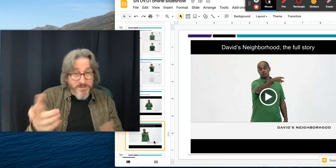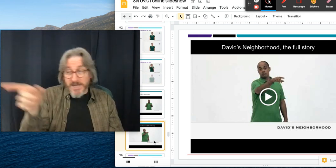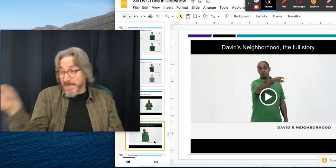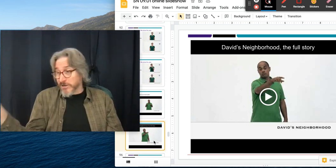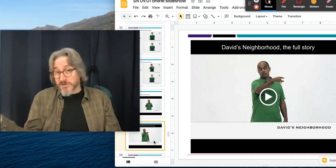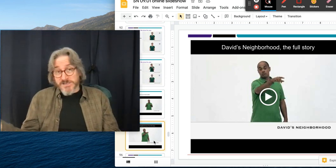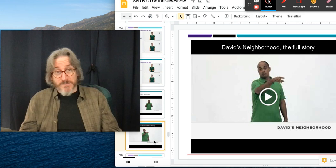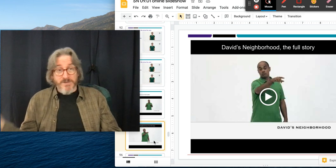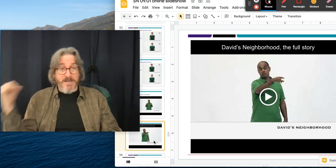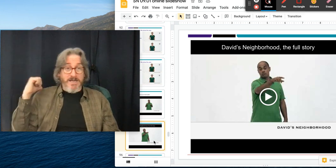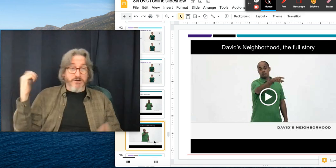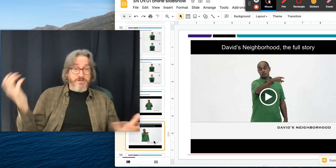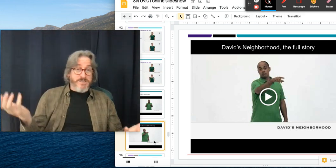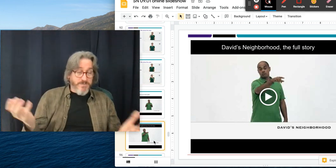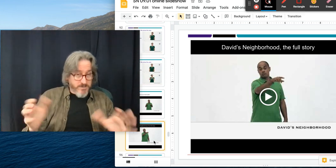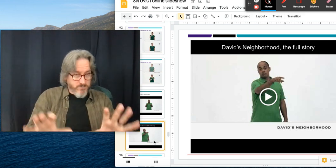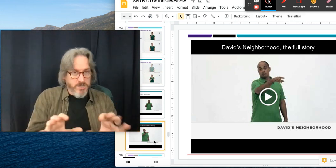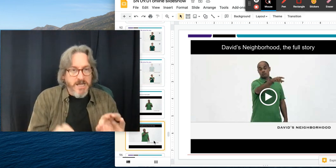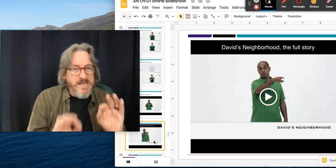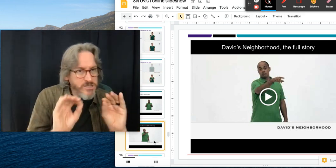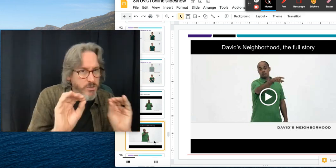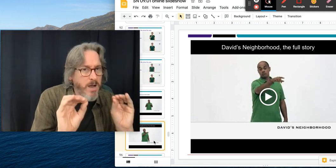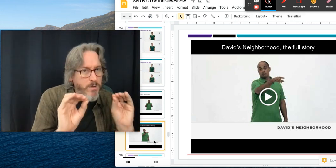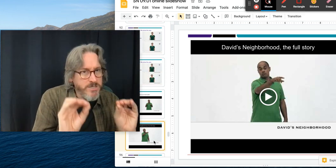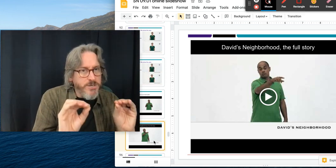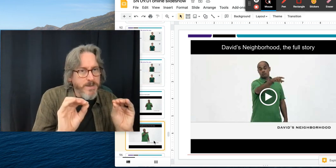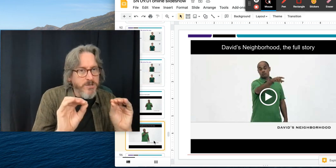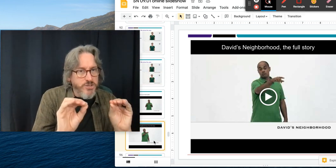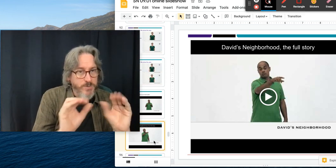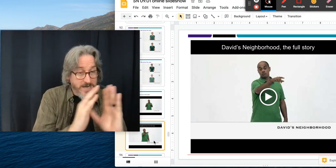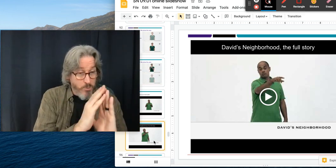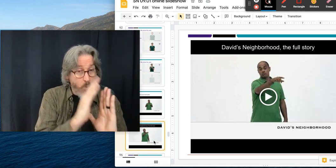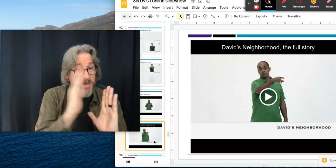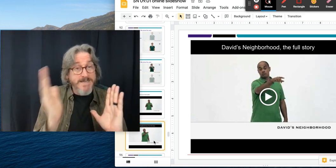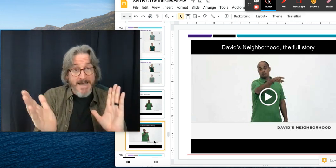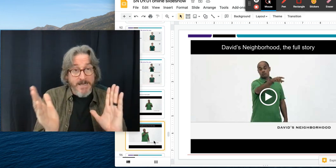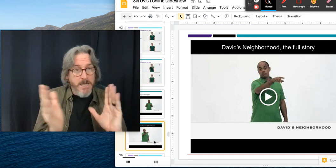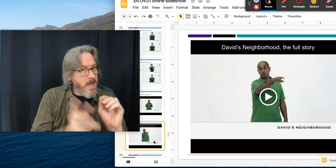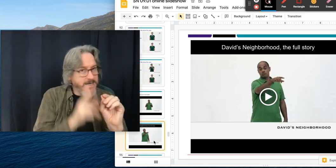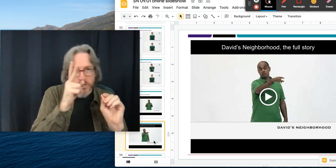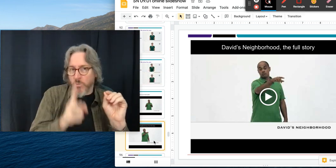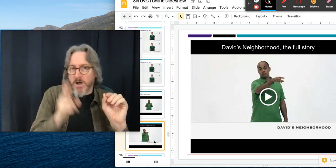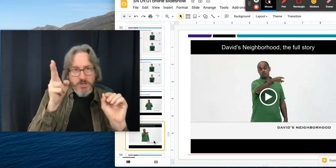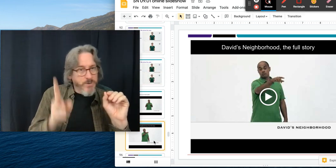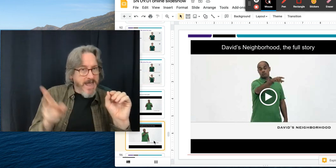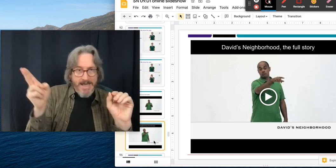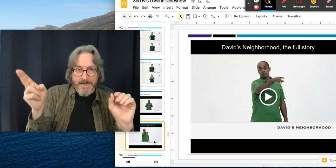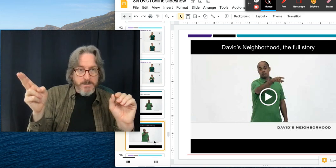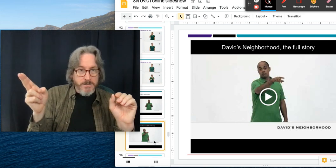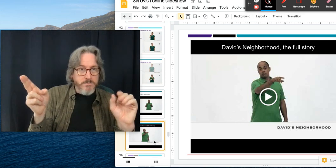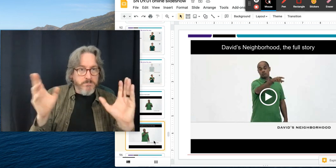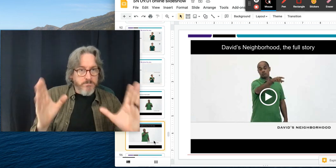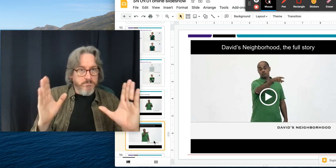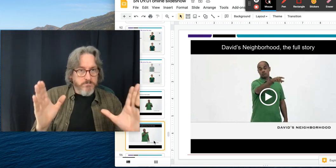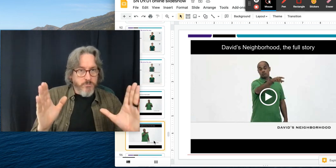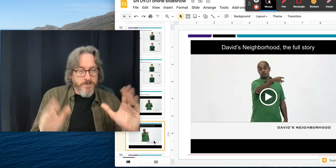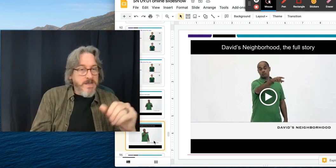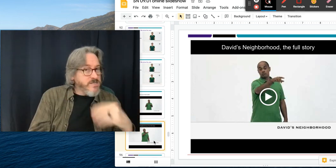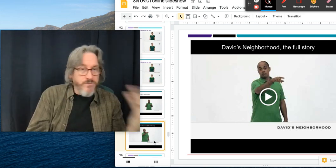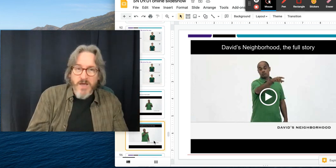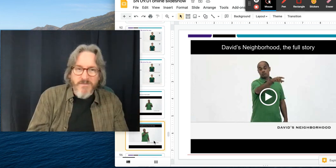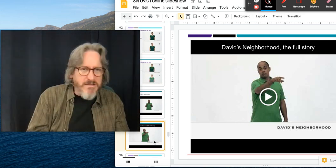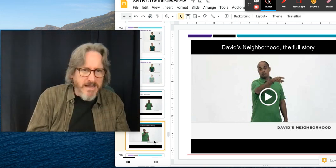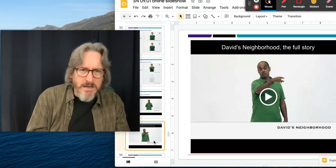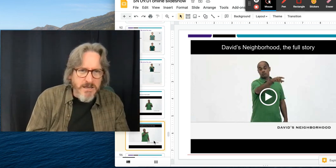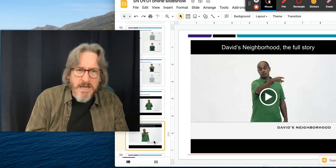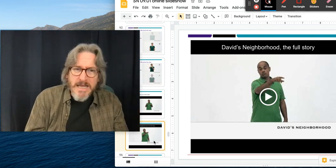Here's something, here's something, here's something. Like, so I want you to be able to do it in one take. I don't want you to edit. Right.